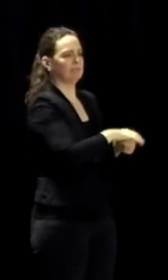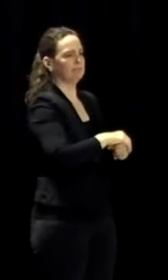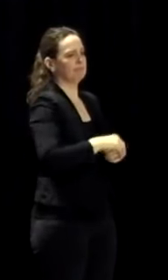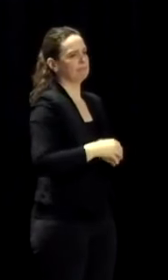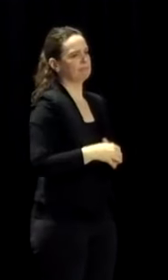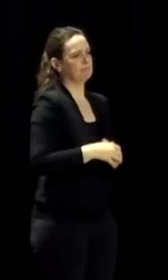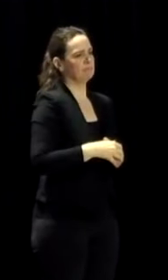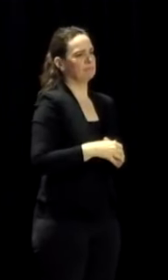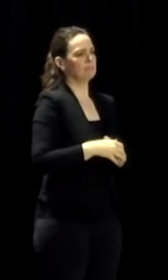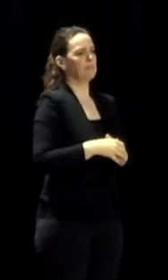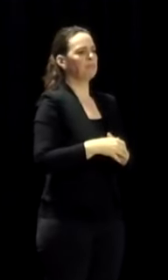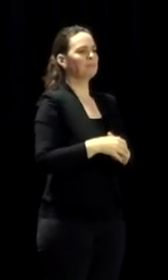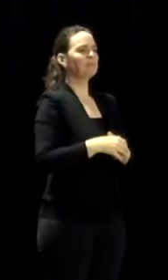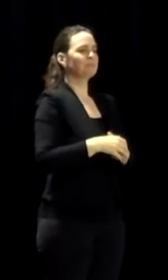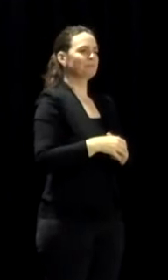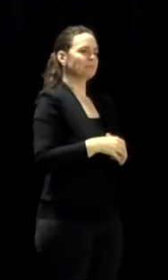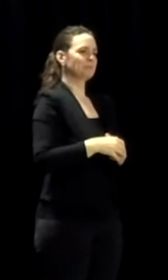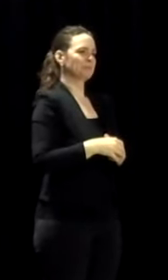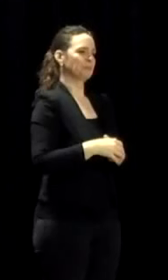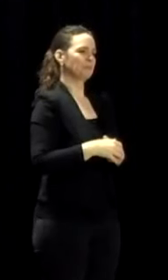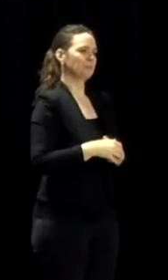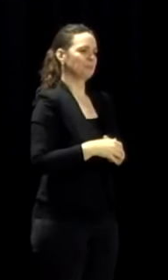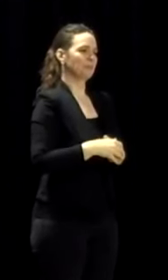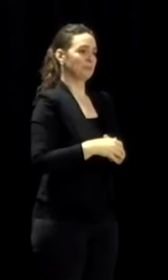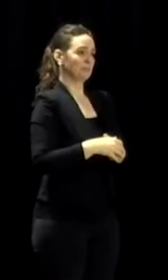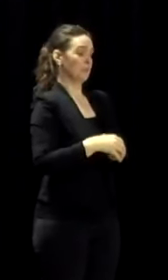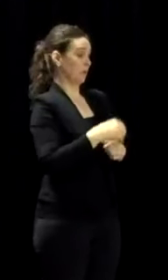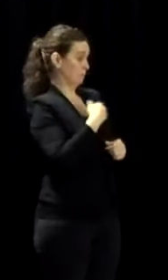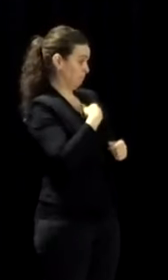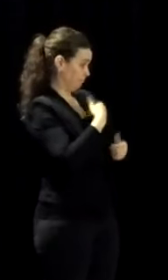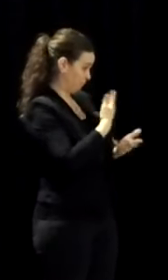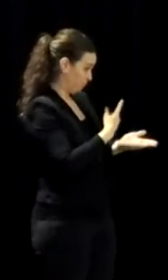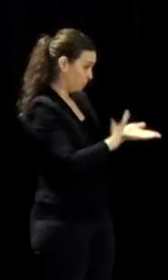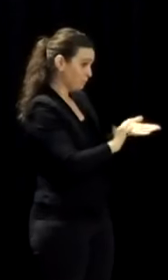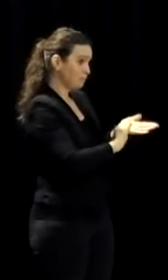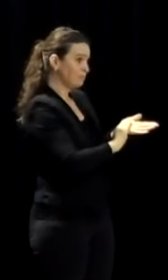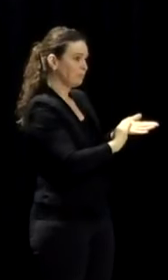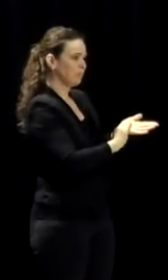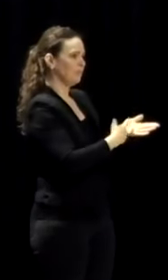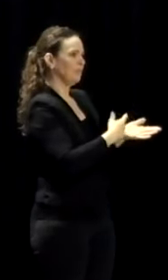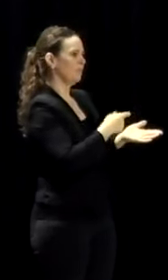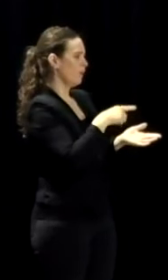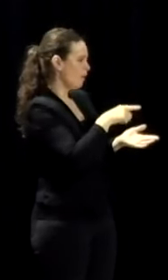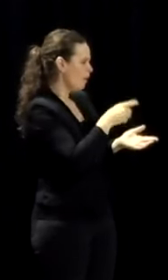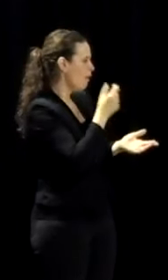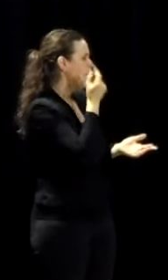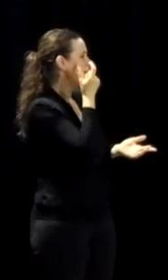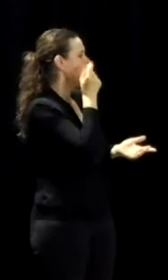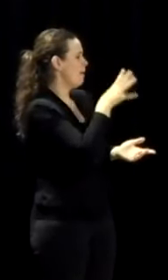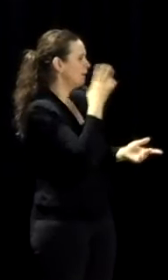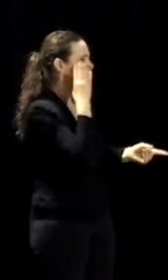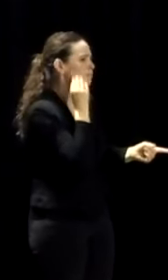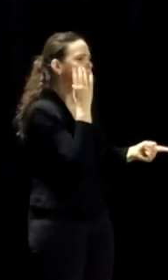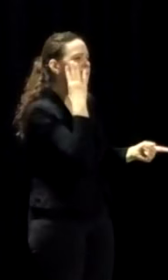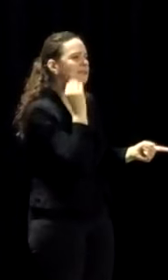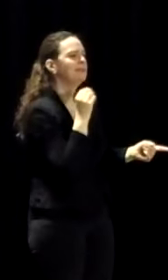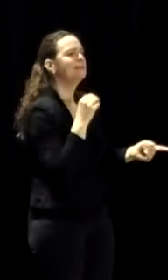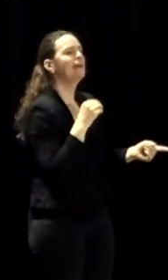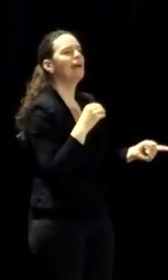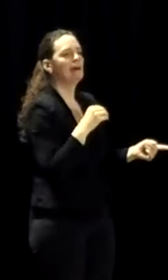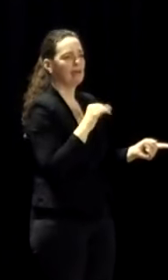helps me through this process when I get to talk to them, and I'm their biggest cheerleader, and I can't wait till they all get